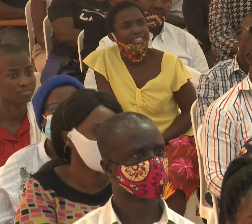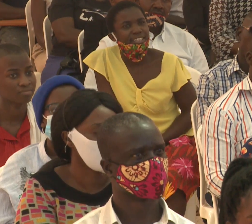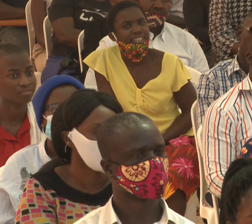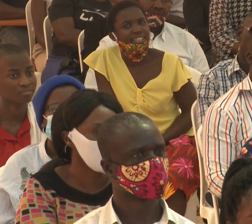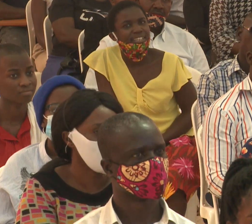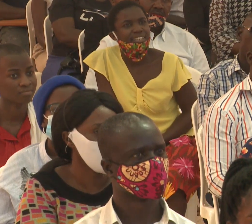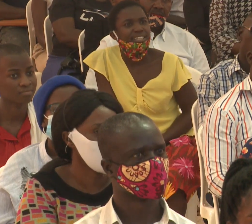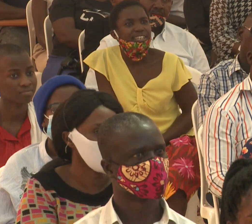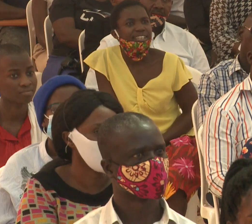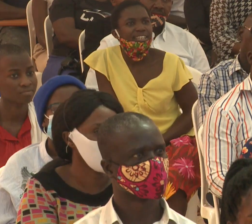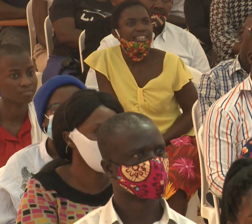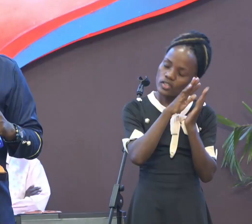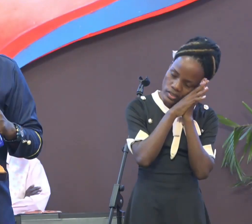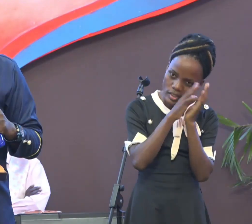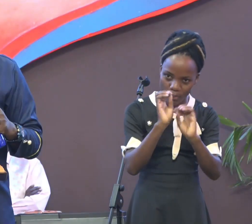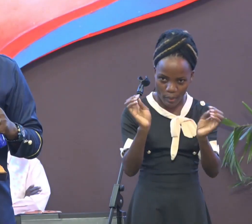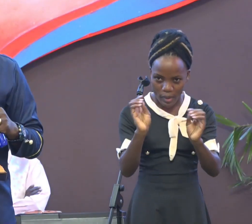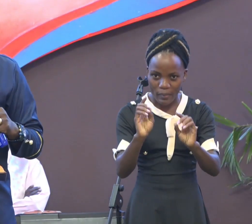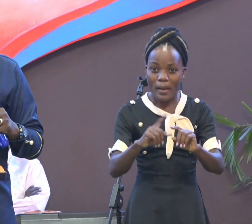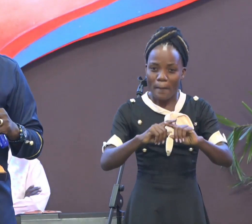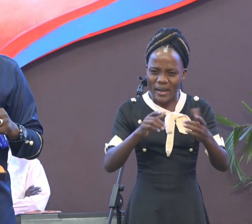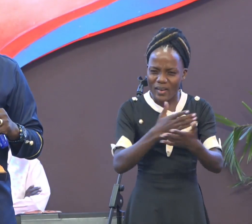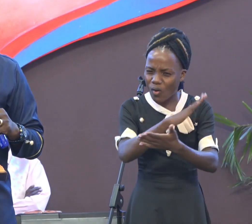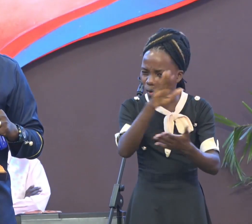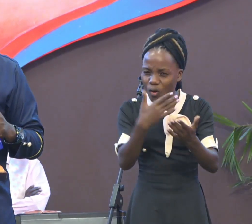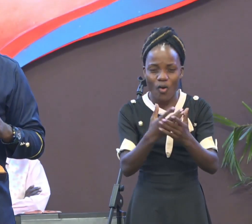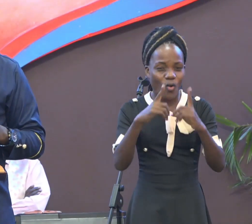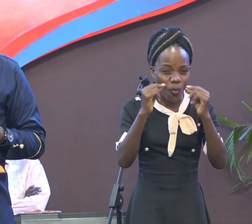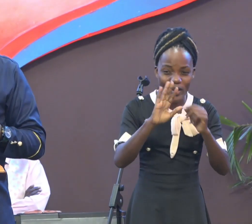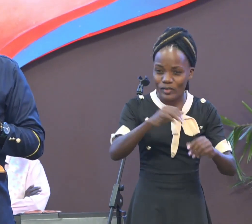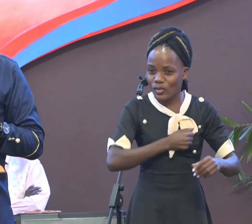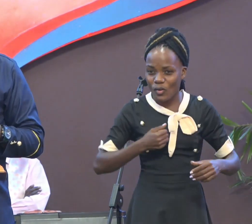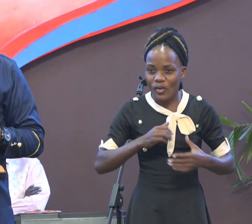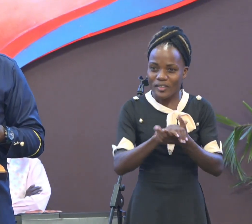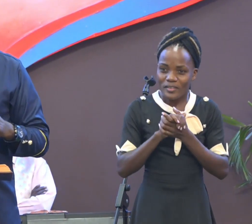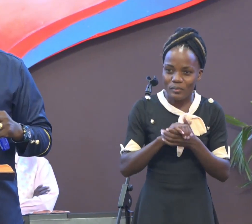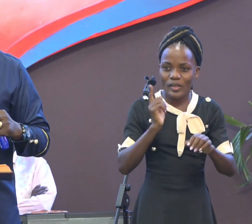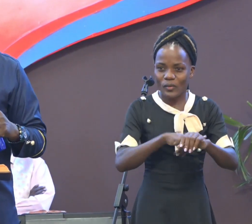Then you go in silent when you're not sleeping. But every word they spoke.